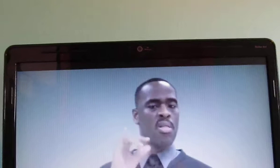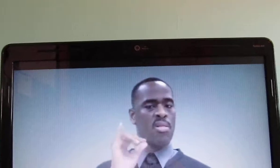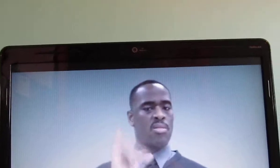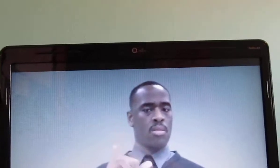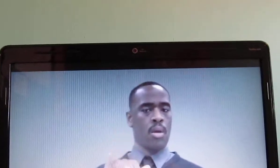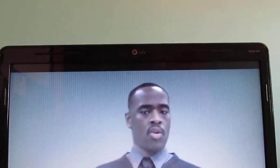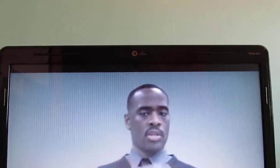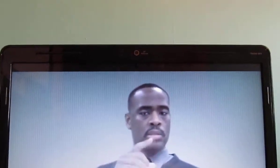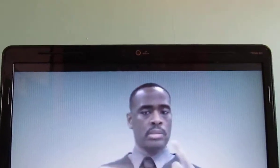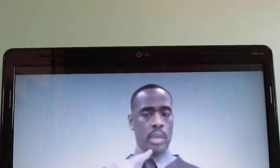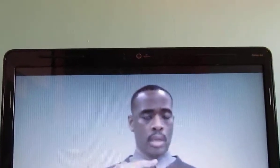down low.